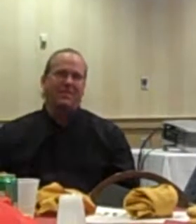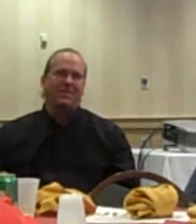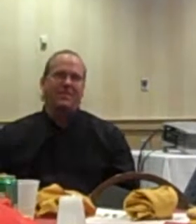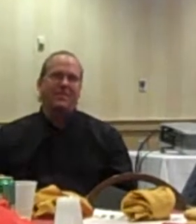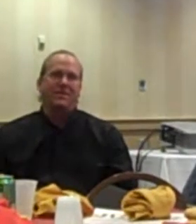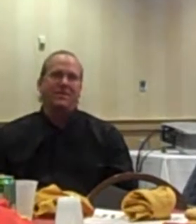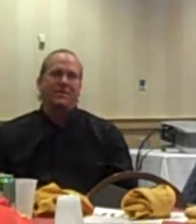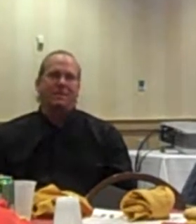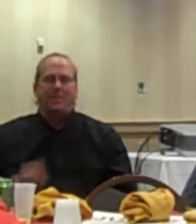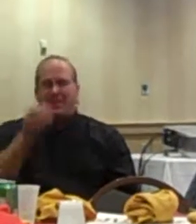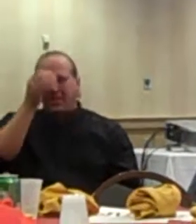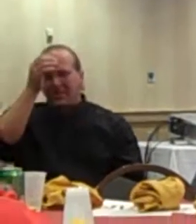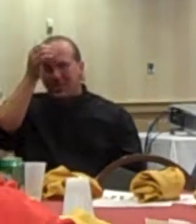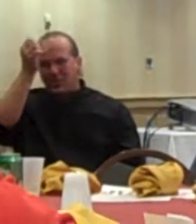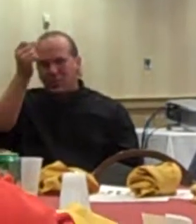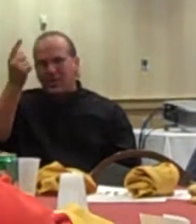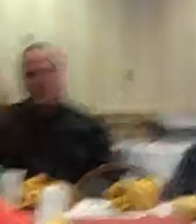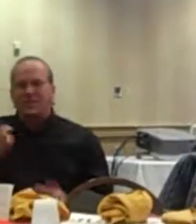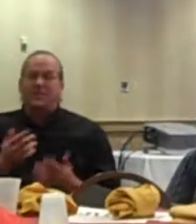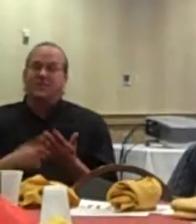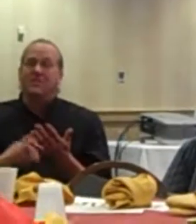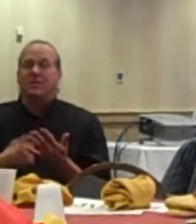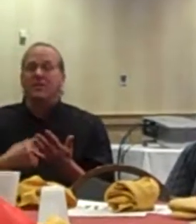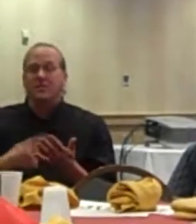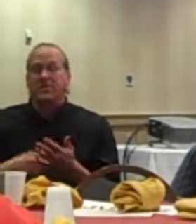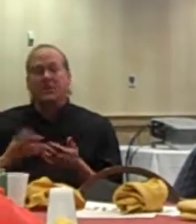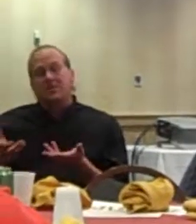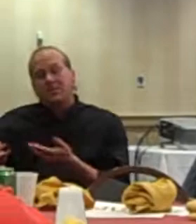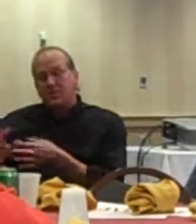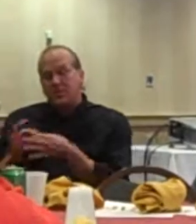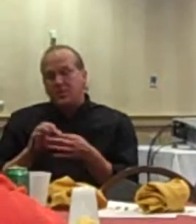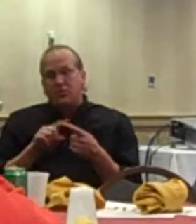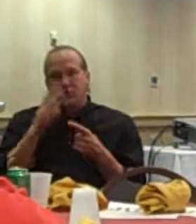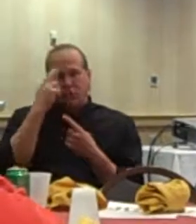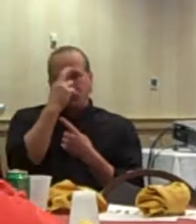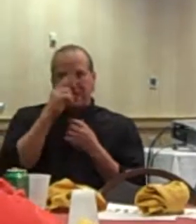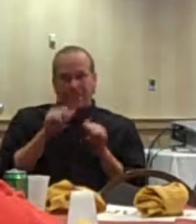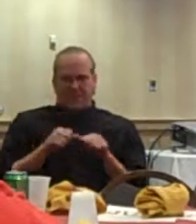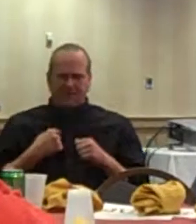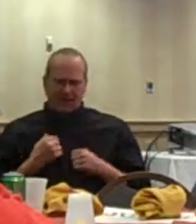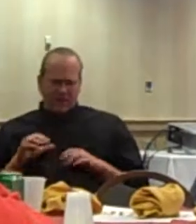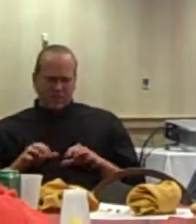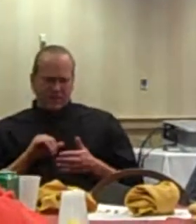value. Conceptual understanding. There's times when it does have to do with reasoning. Am I putting this